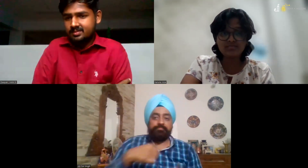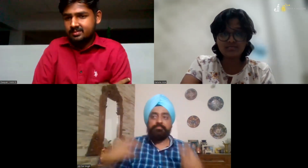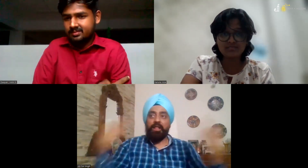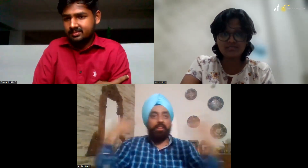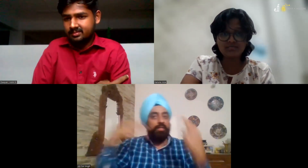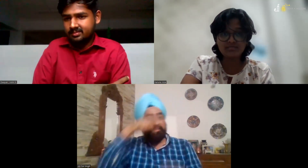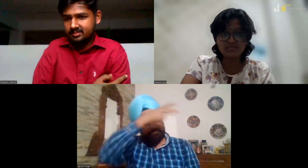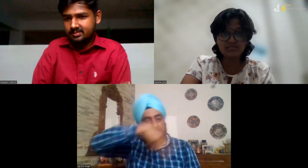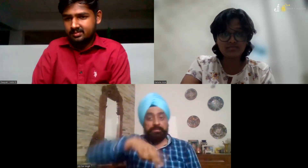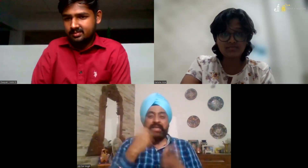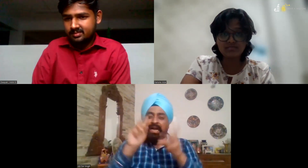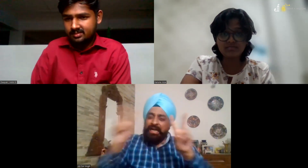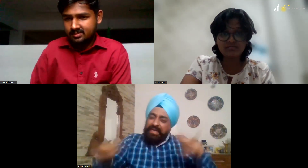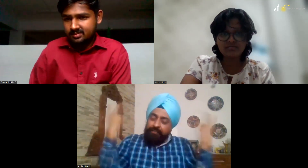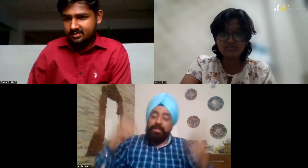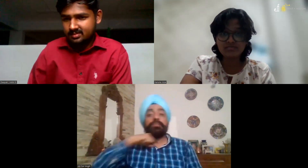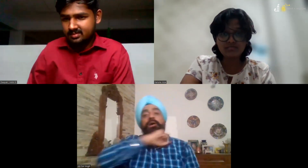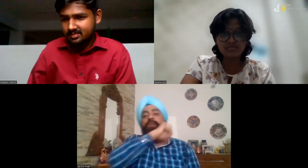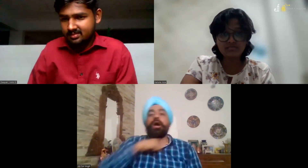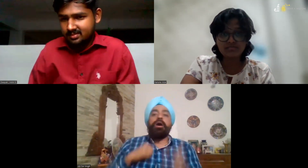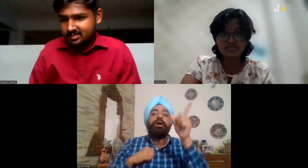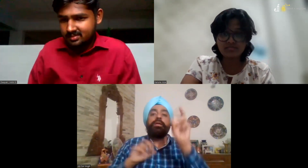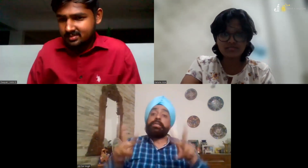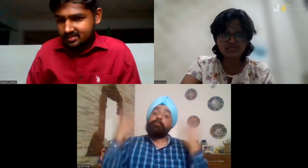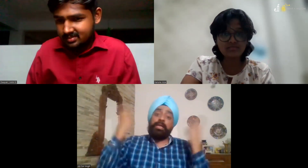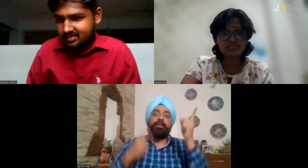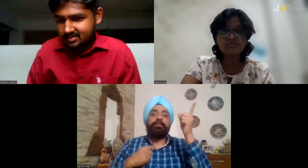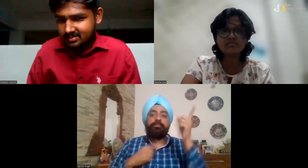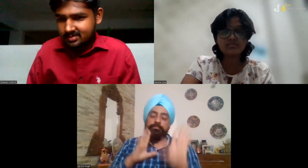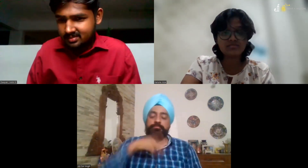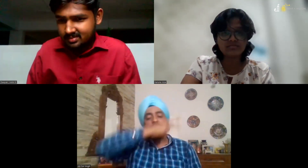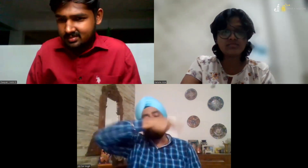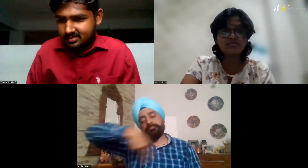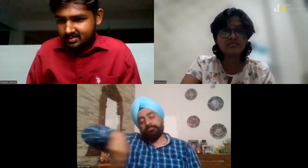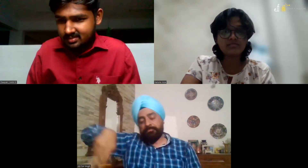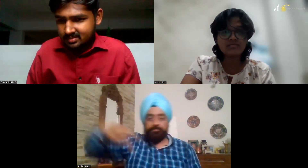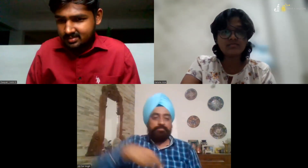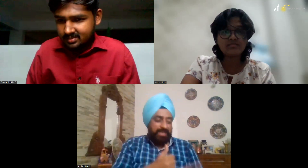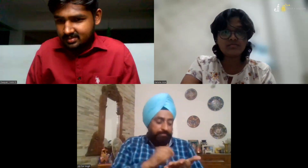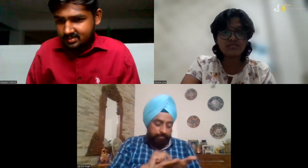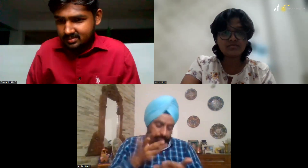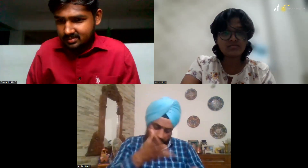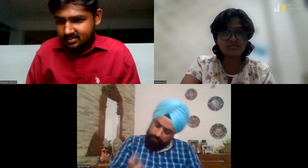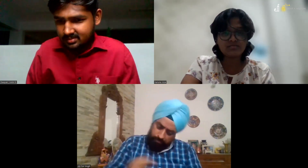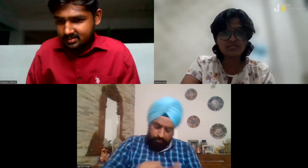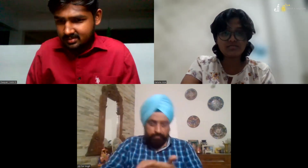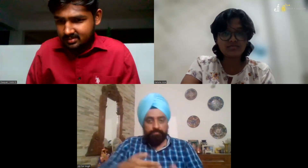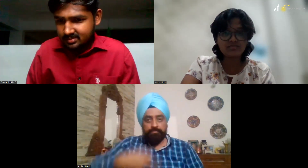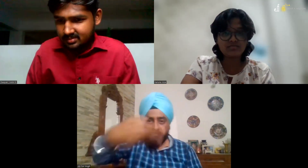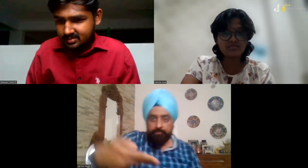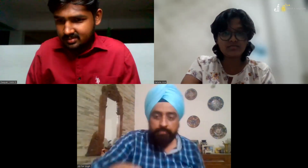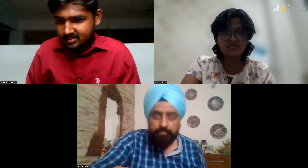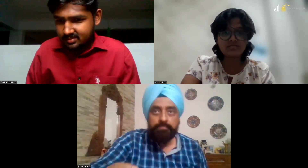really feeling a bit lonely, kind of, because Taliban is a different place.